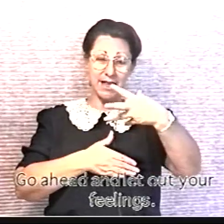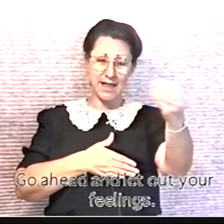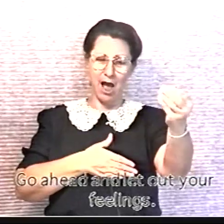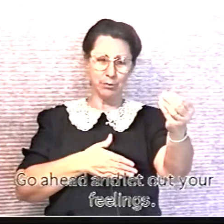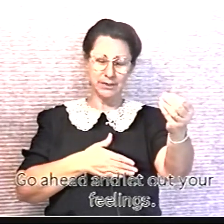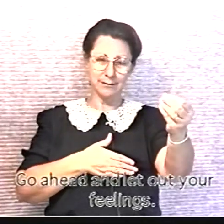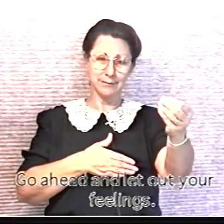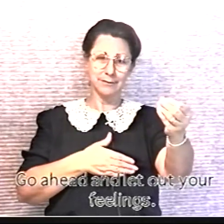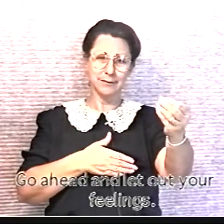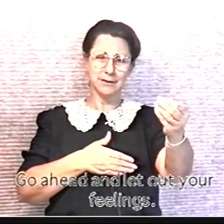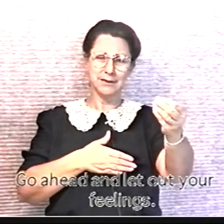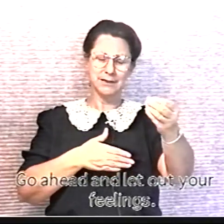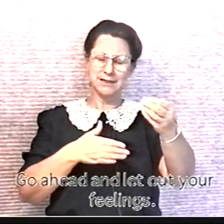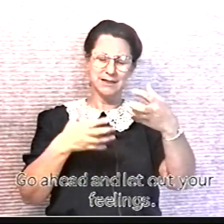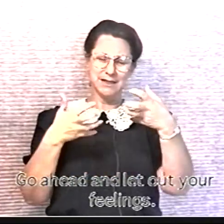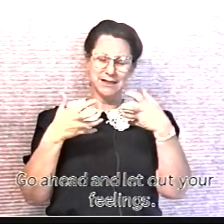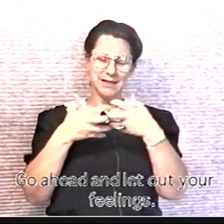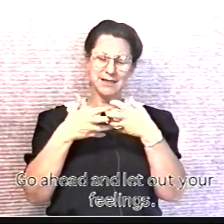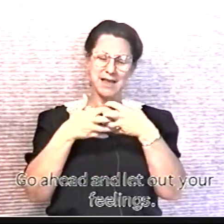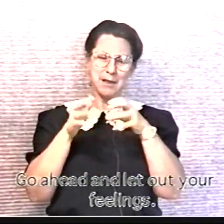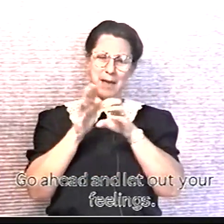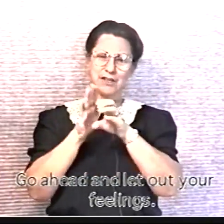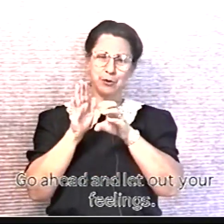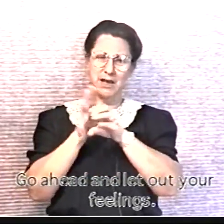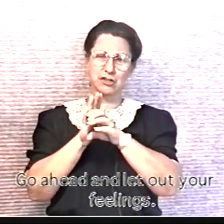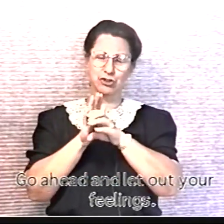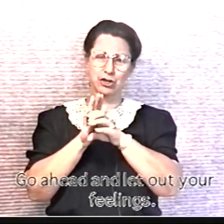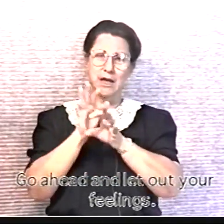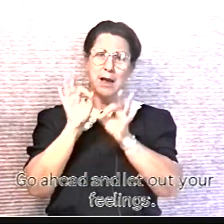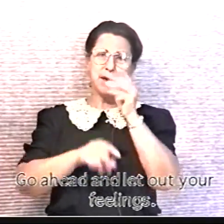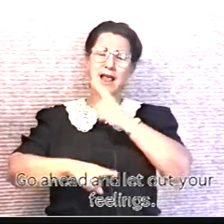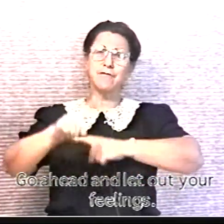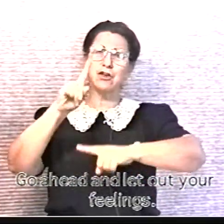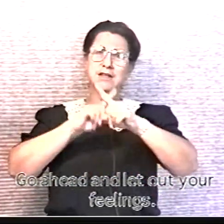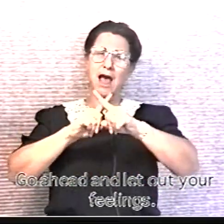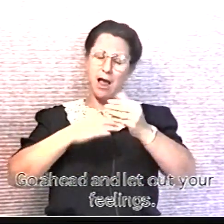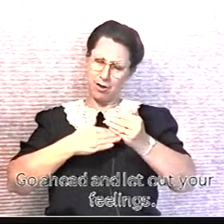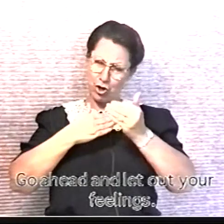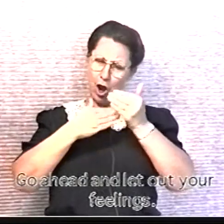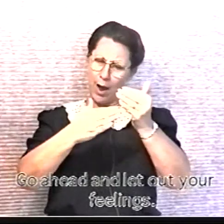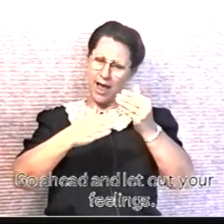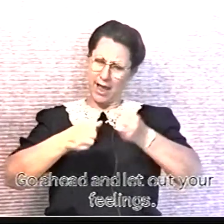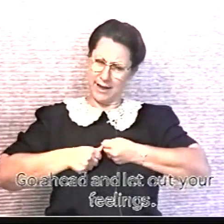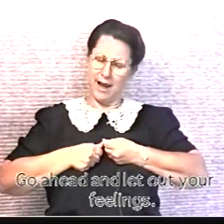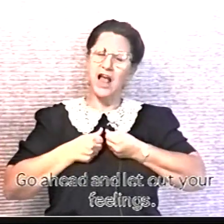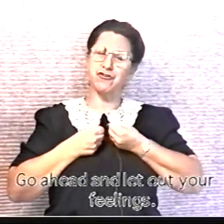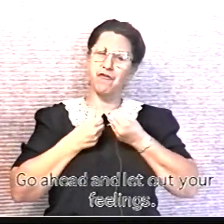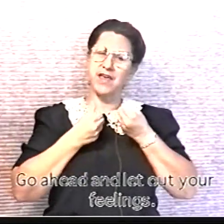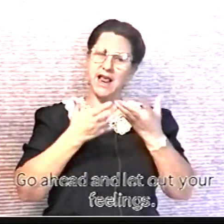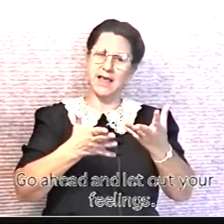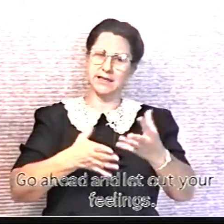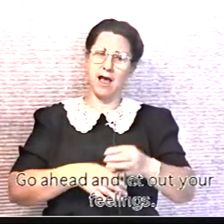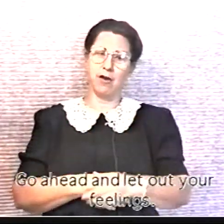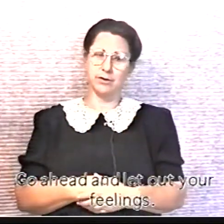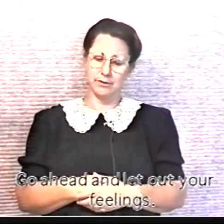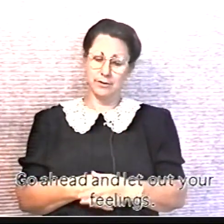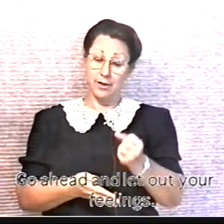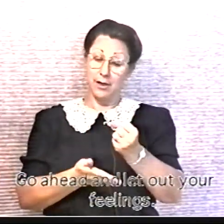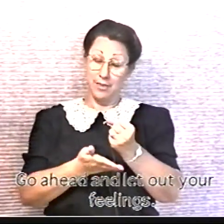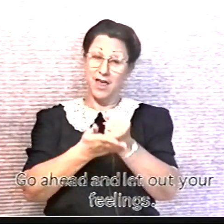out. It doesn't match the picture. But if you sign, go ahead, let your feelings out. That